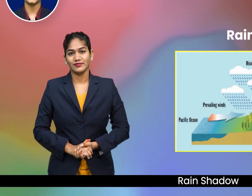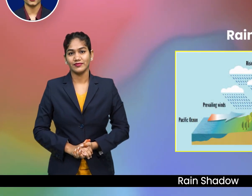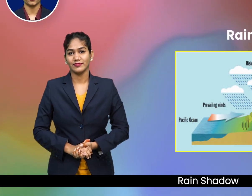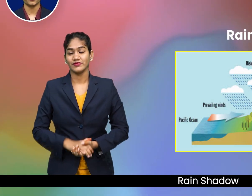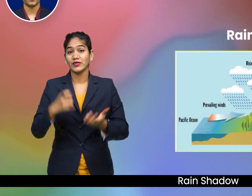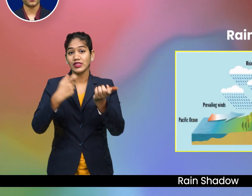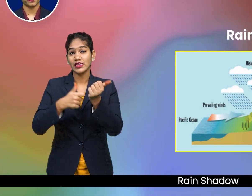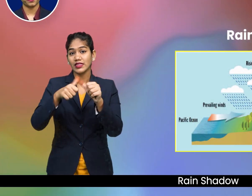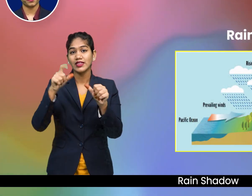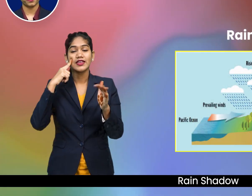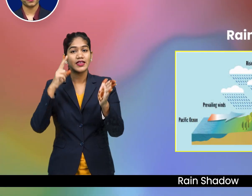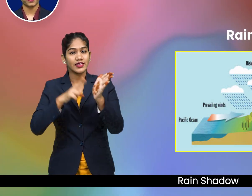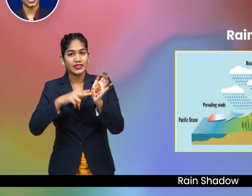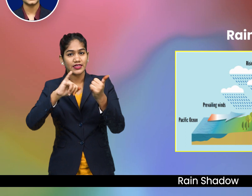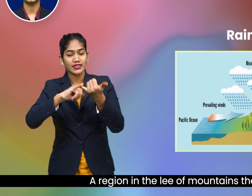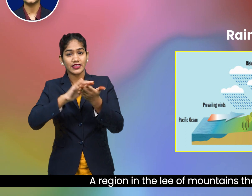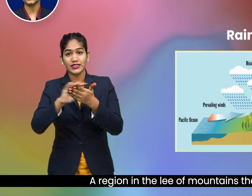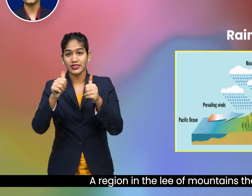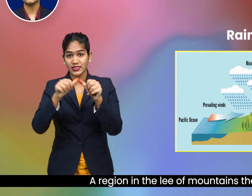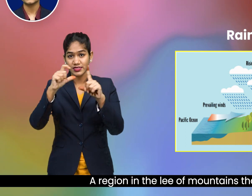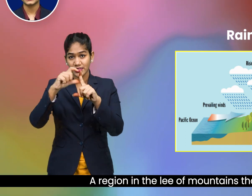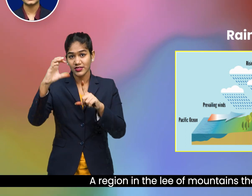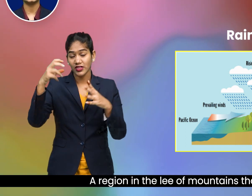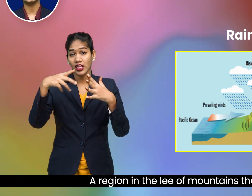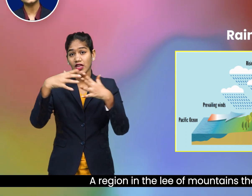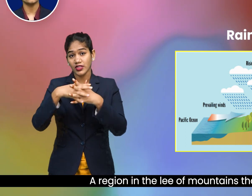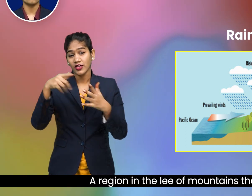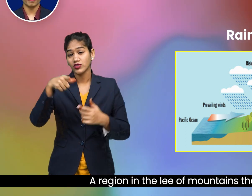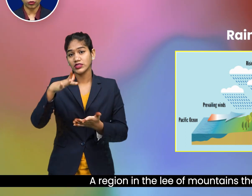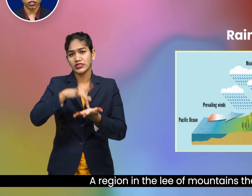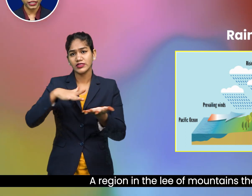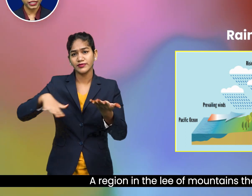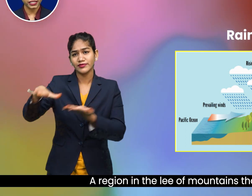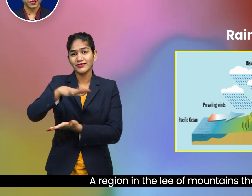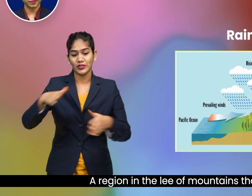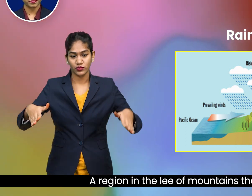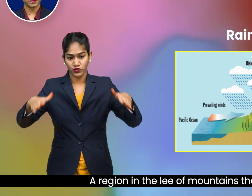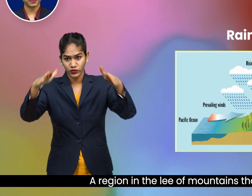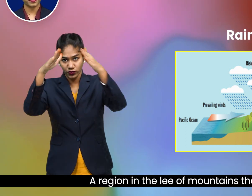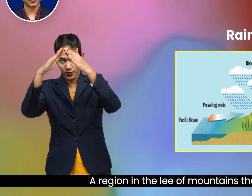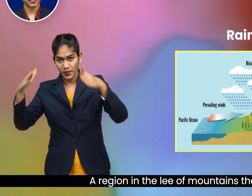Rain shadow, a region in the lee of mountains